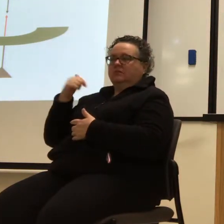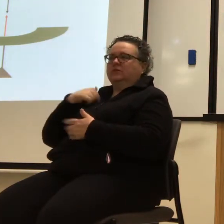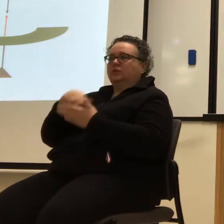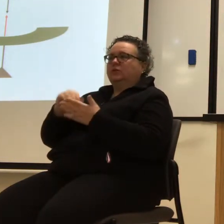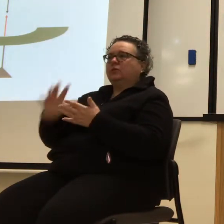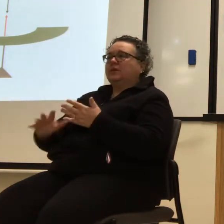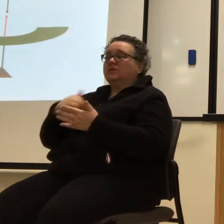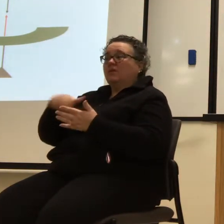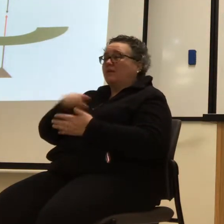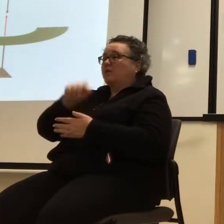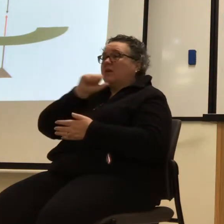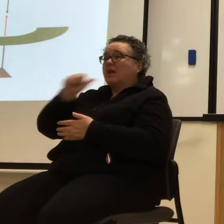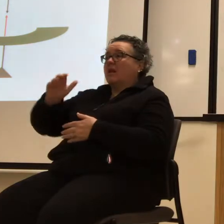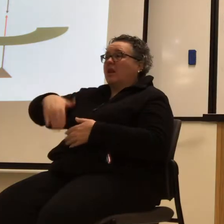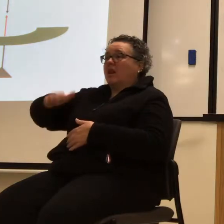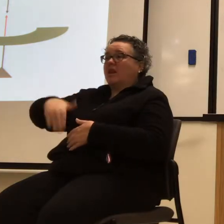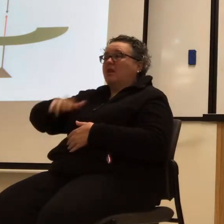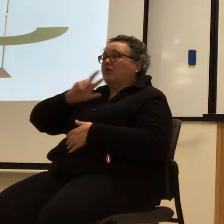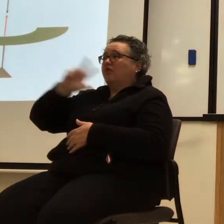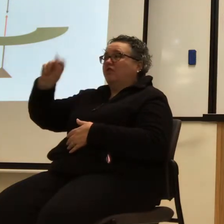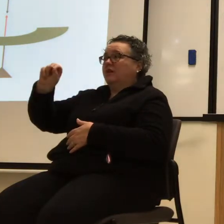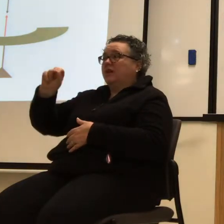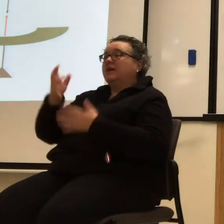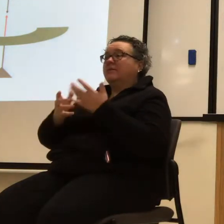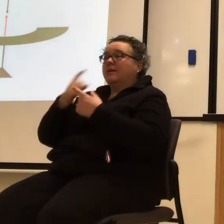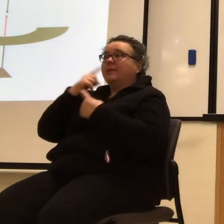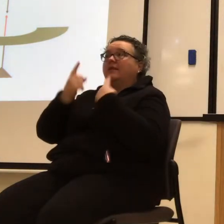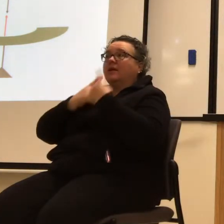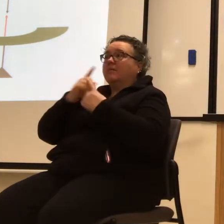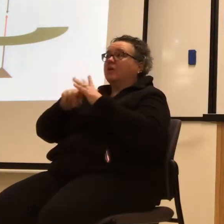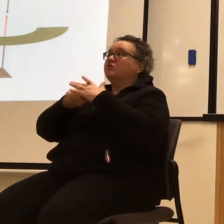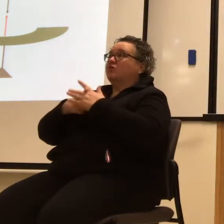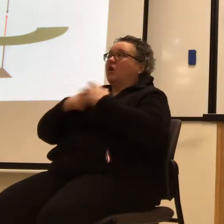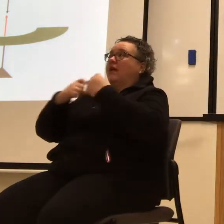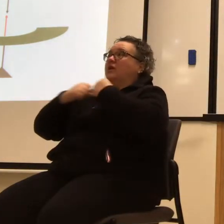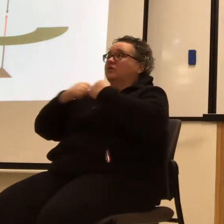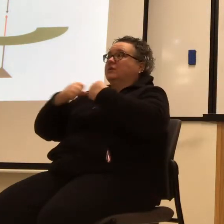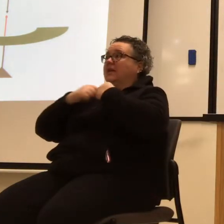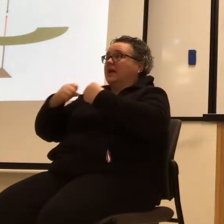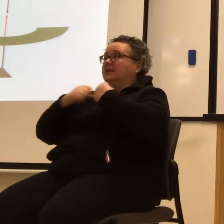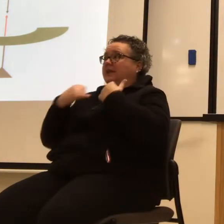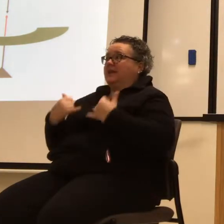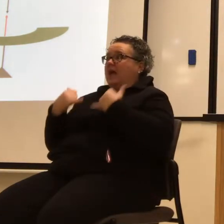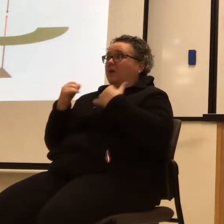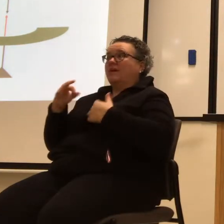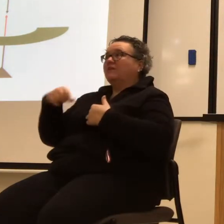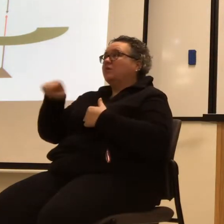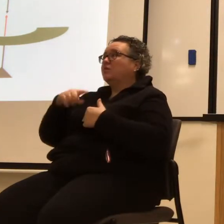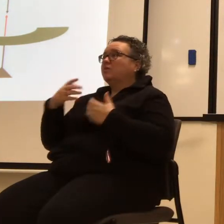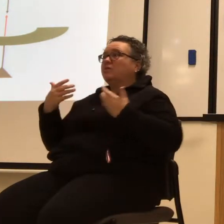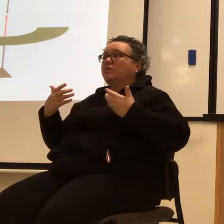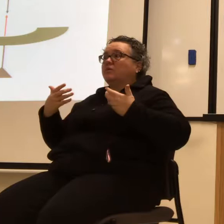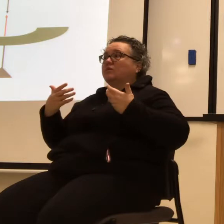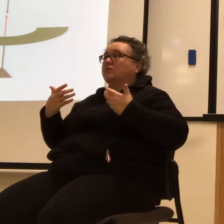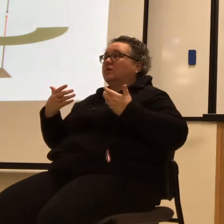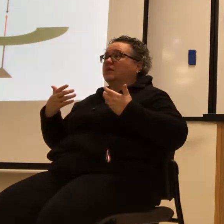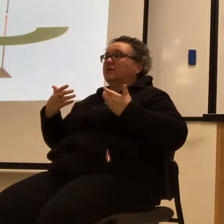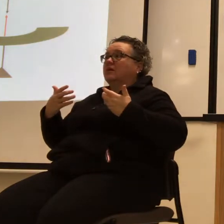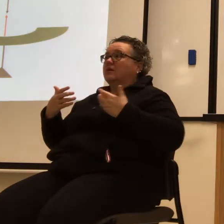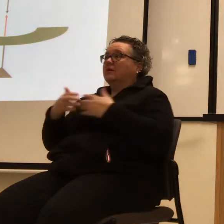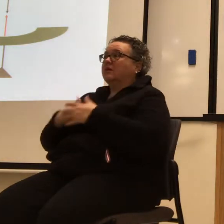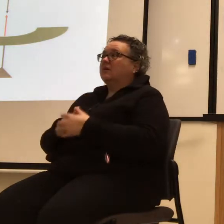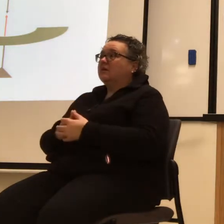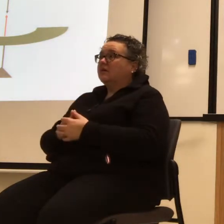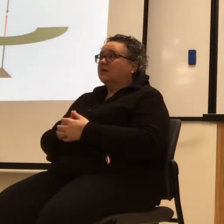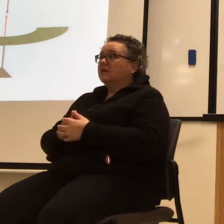So if you're not 30, you might think about taking up an exercise regimen, and you don't do that already. And even if you're over 30,